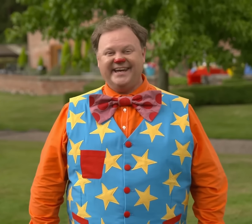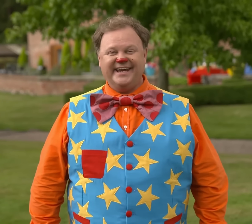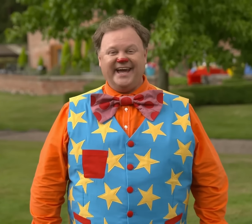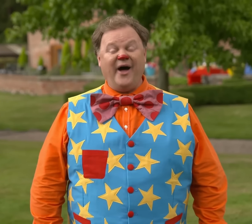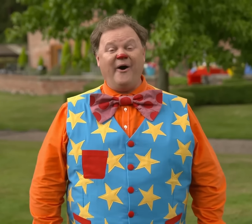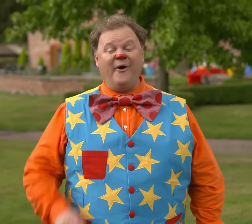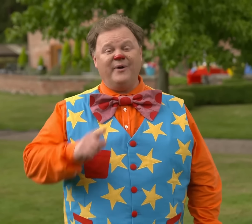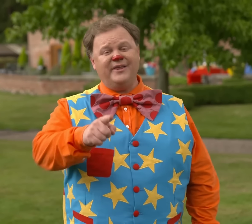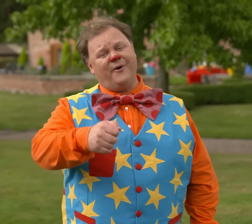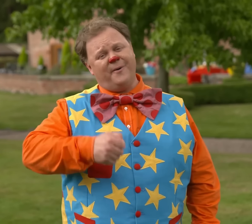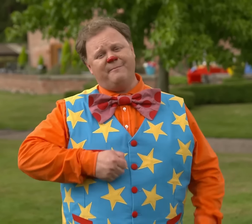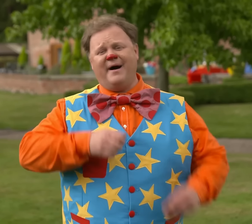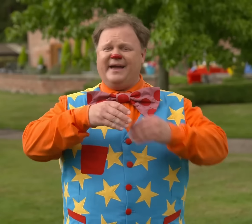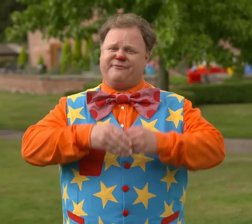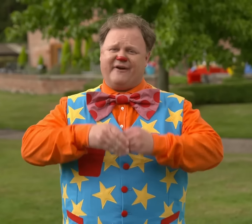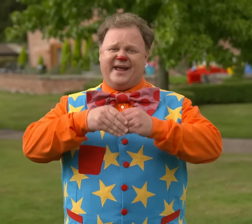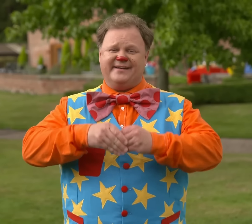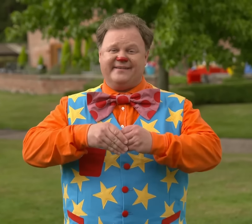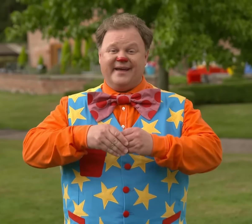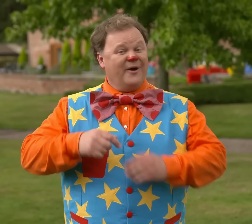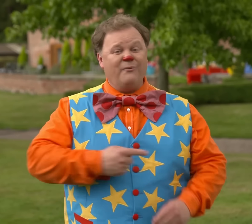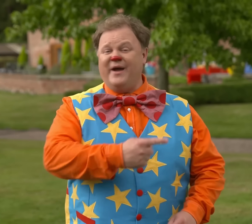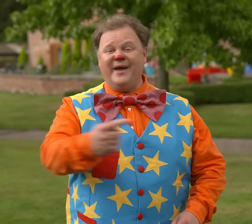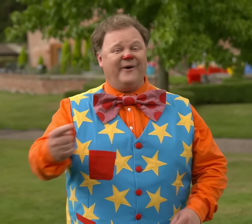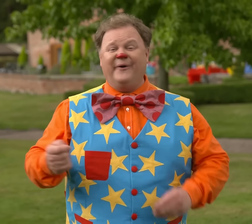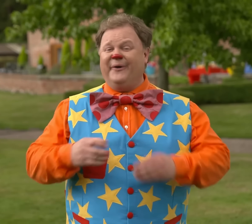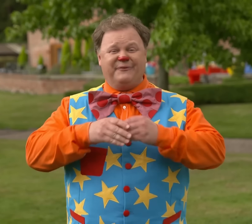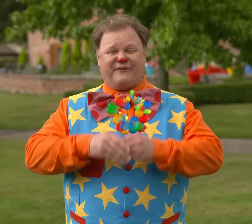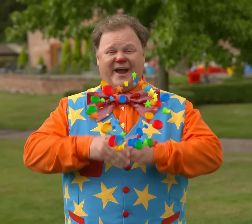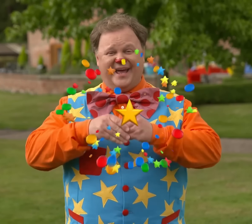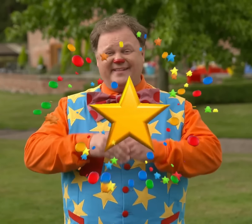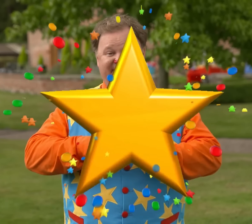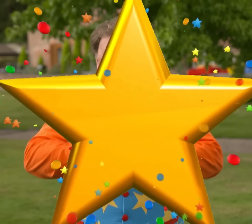friend. Oh, and you're my friend. We're all friends.